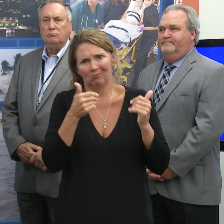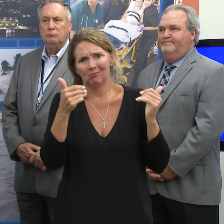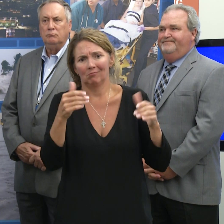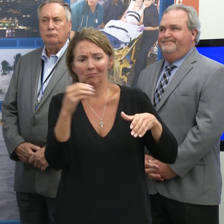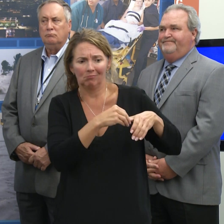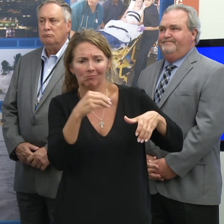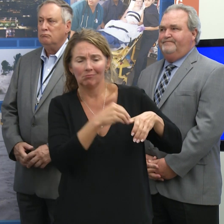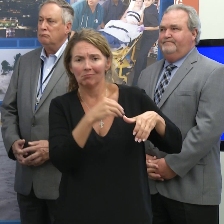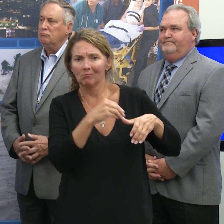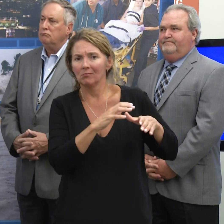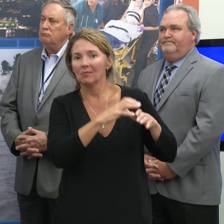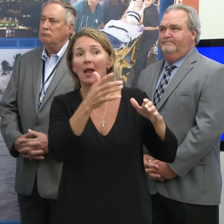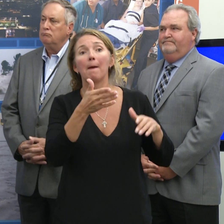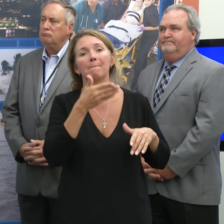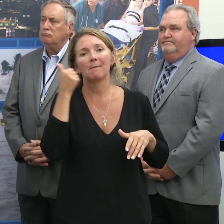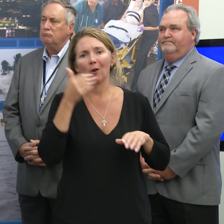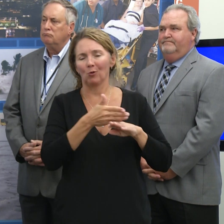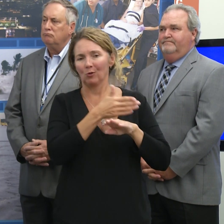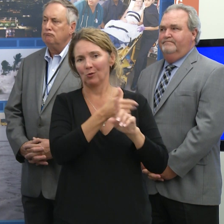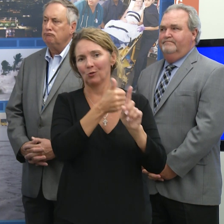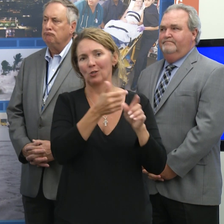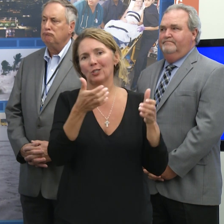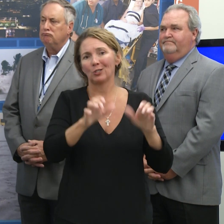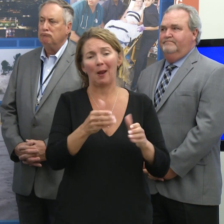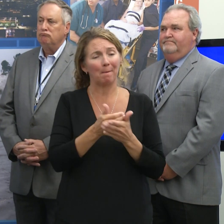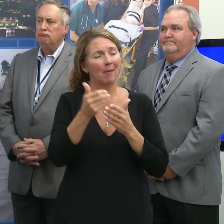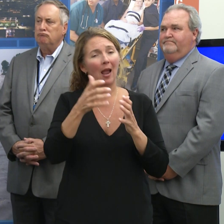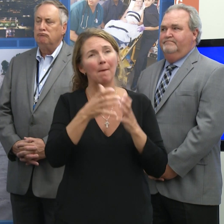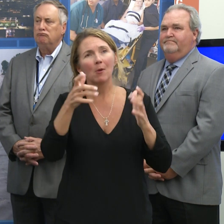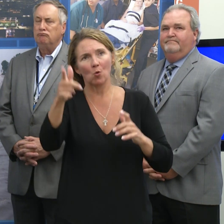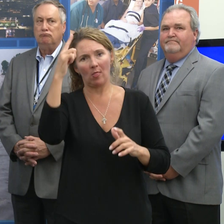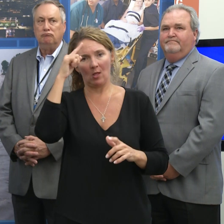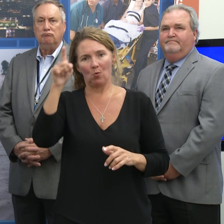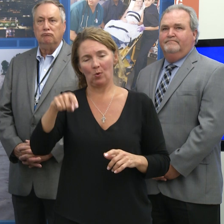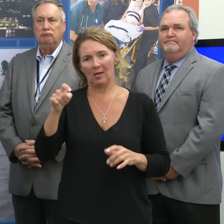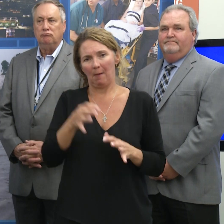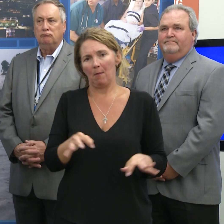The more water that you have, the better off you are. So, I would buy as much as you think you need.